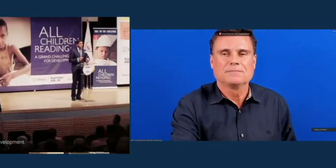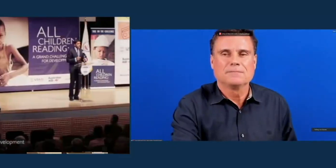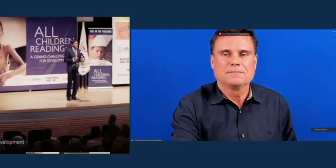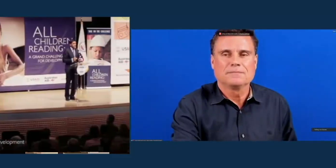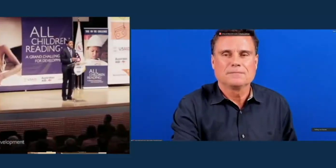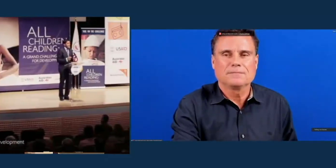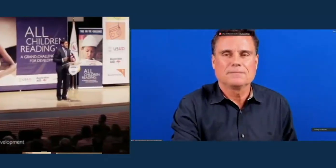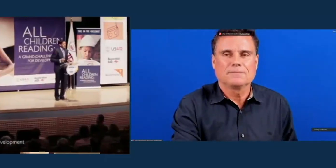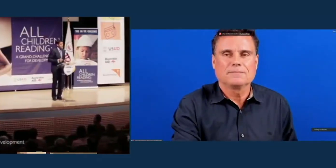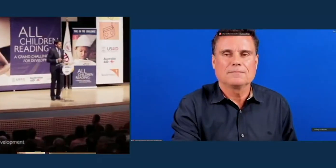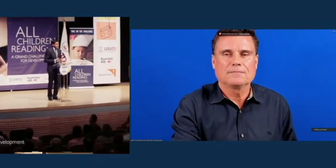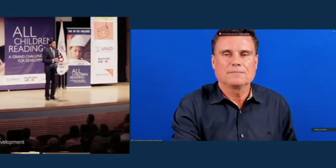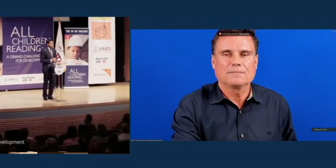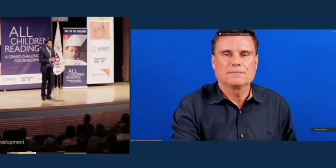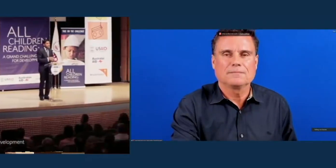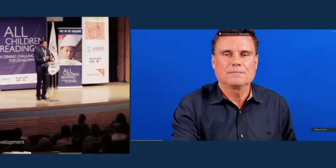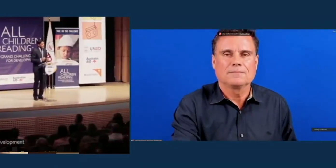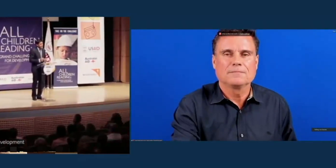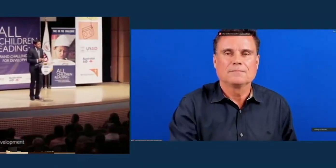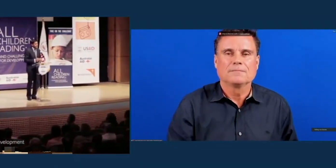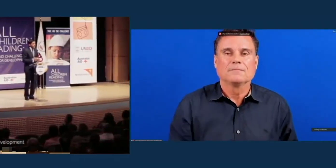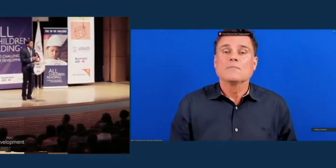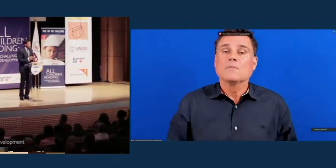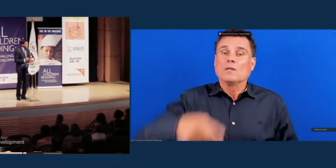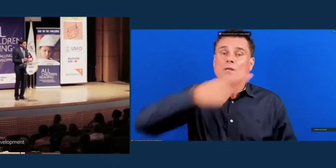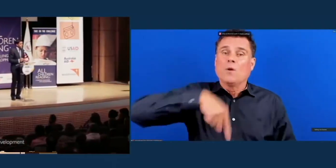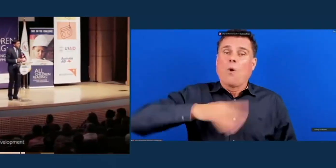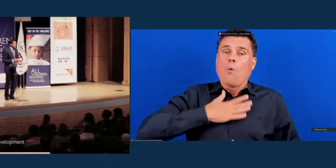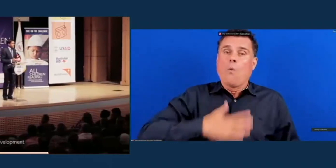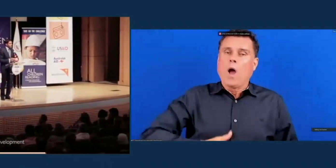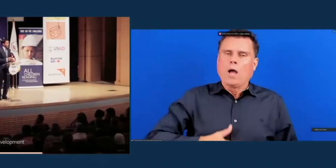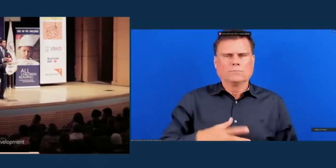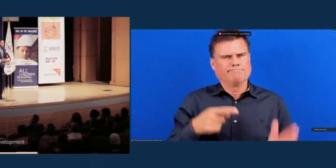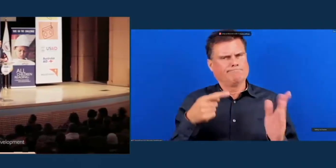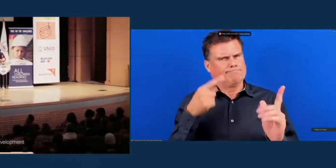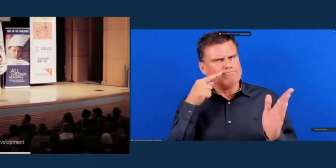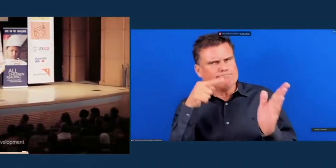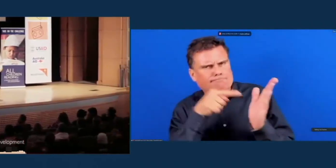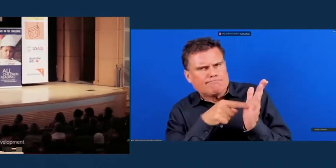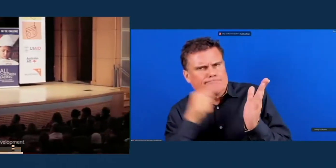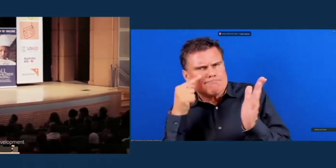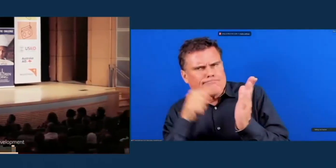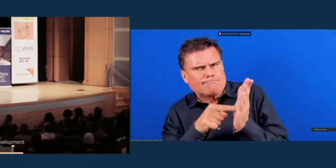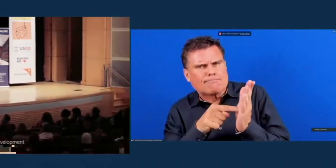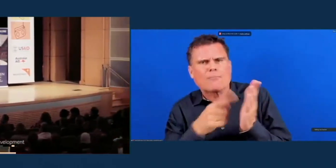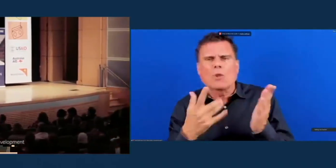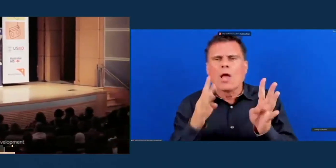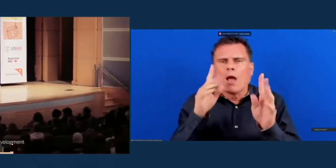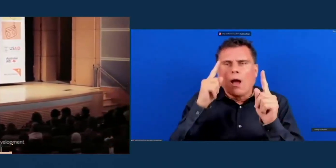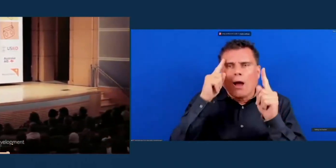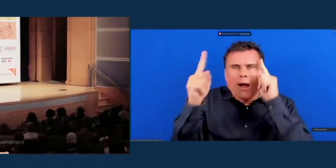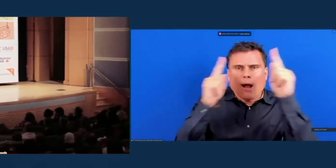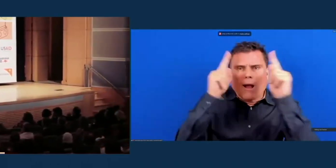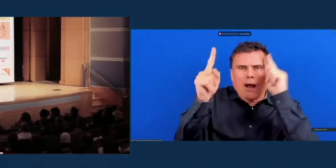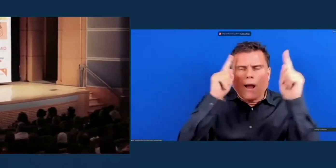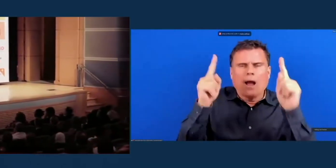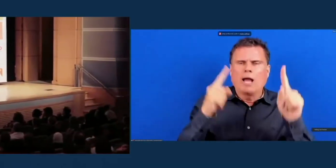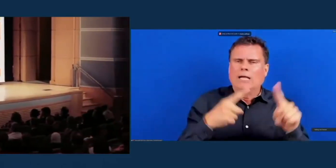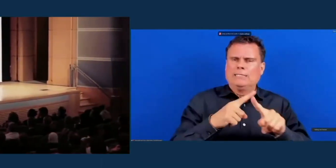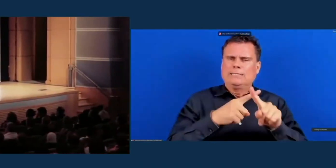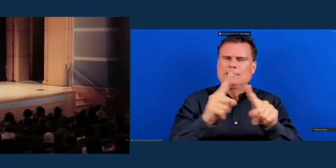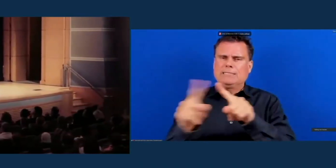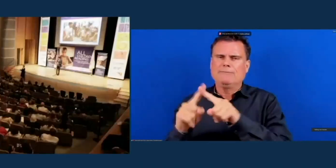And we wanted to identify the most creative, most efficient, most promising solutions that could reach not just